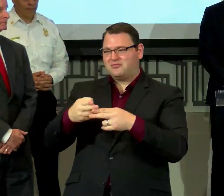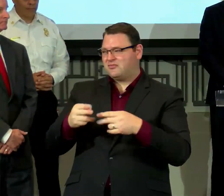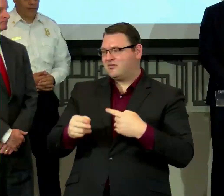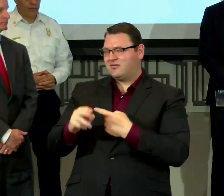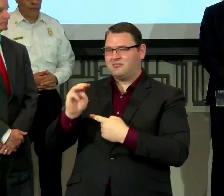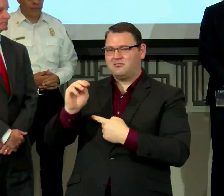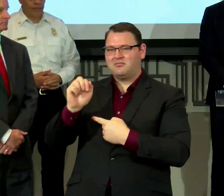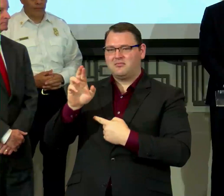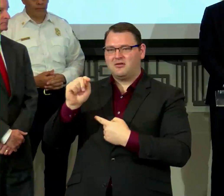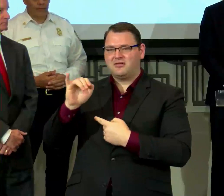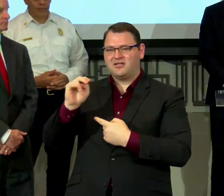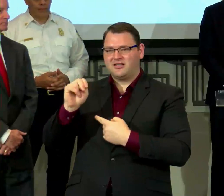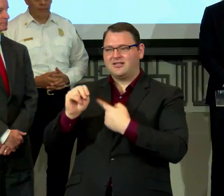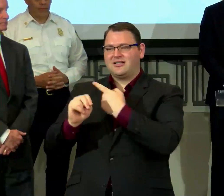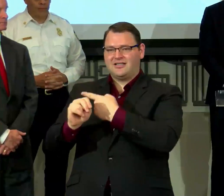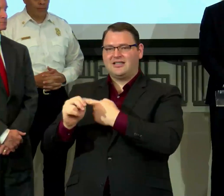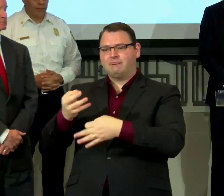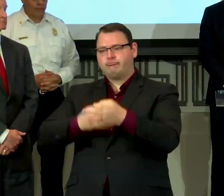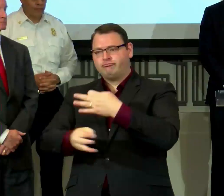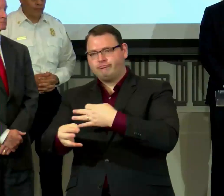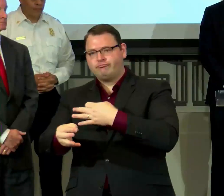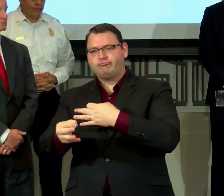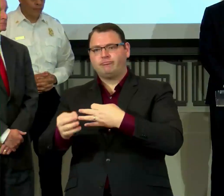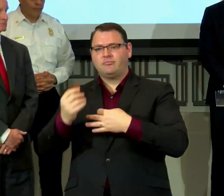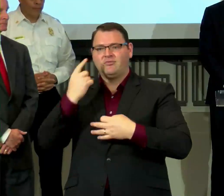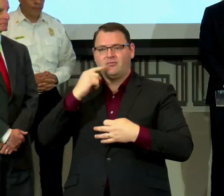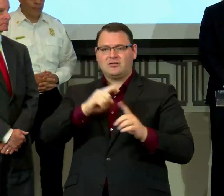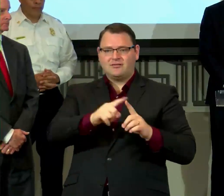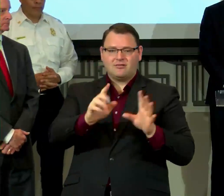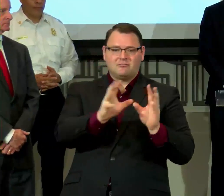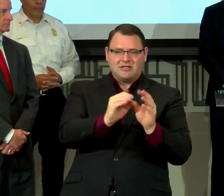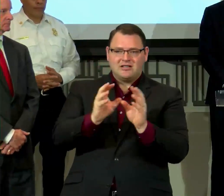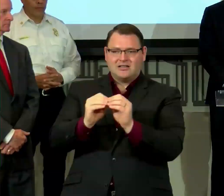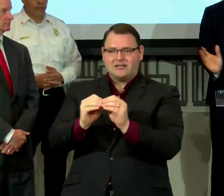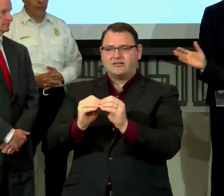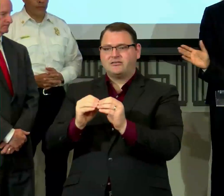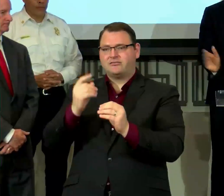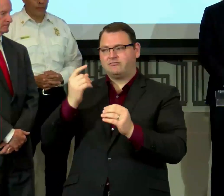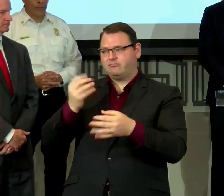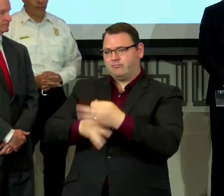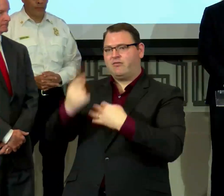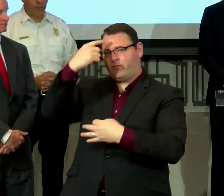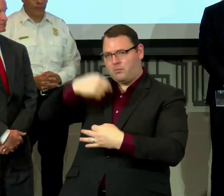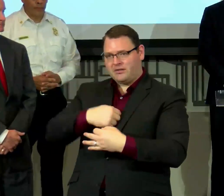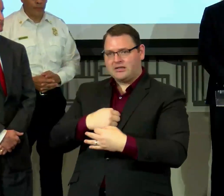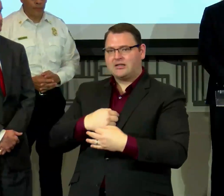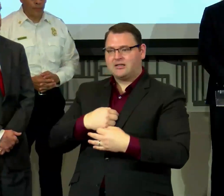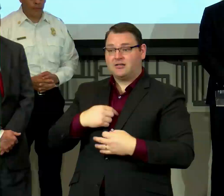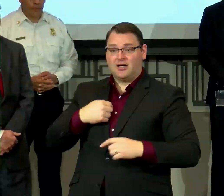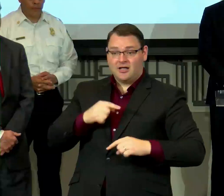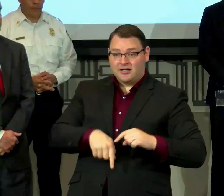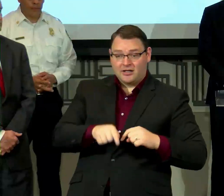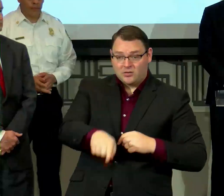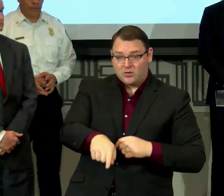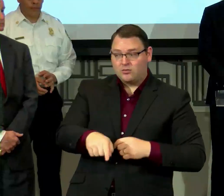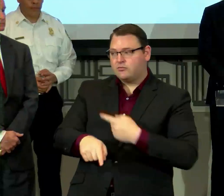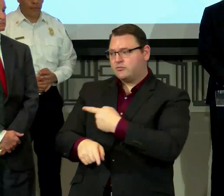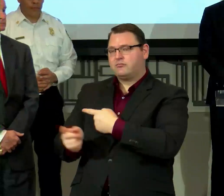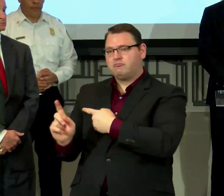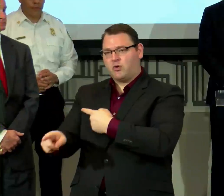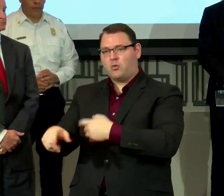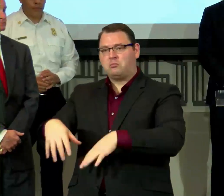in and standing in for conferences and meetings when I've not been able to attend. So thank you so very, very much, Mayor Pro Tem